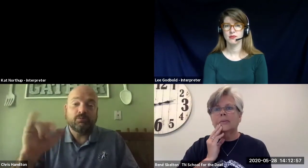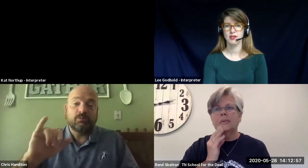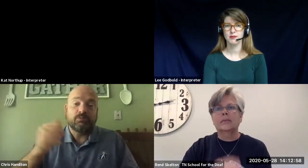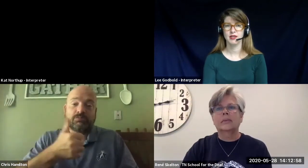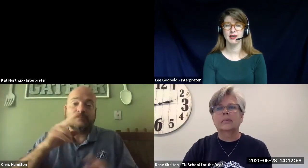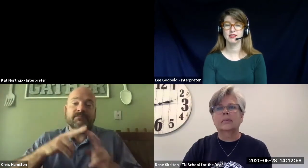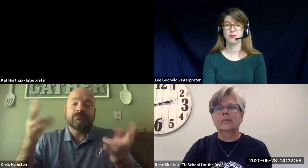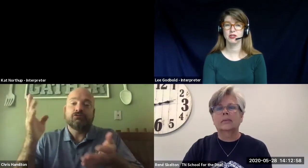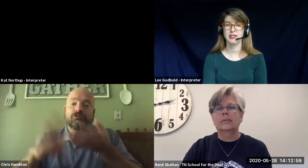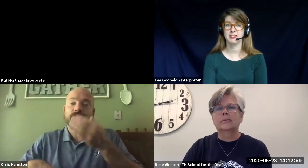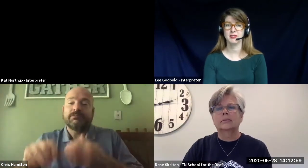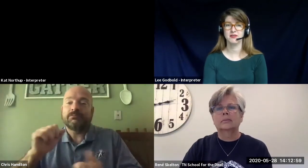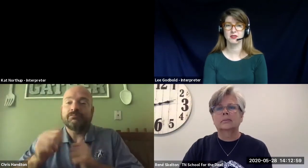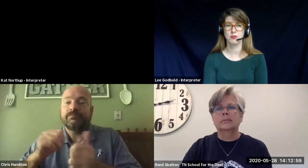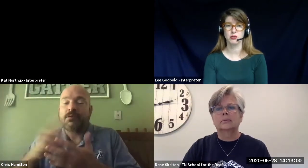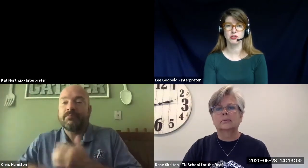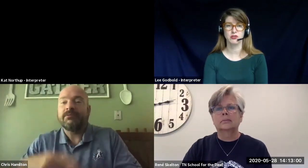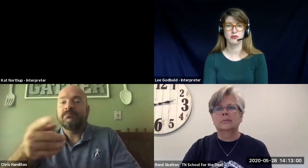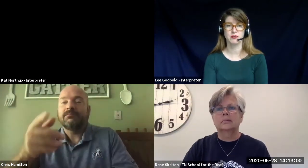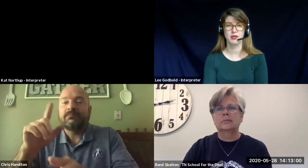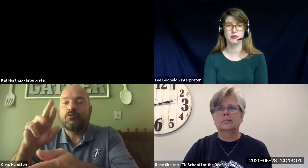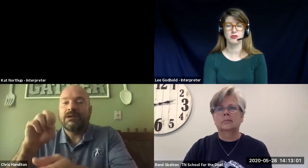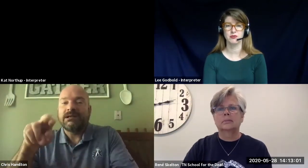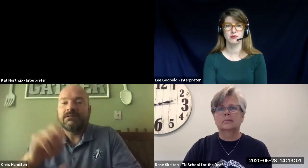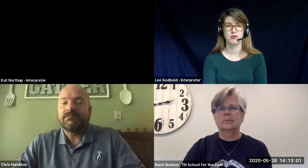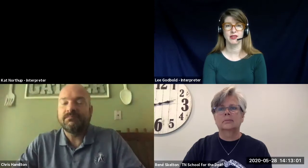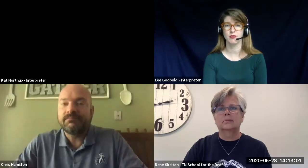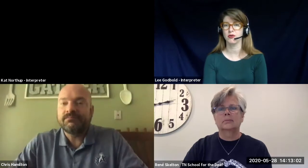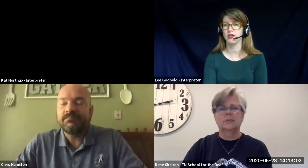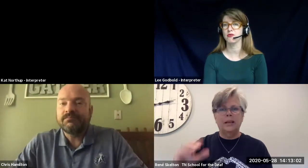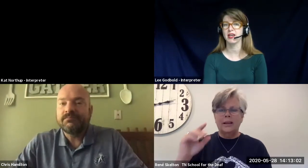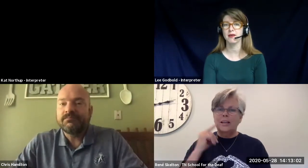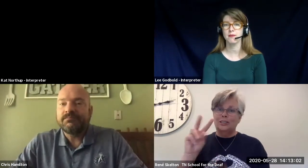Yep, and it's a pretty inexpensive sport too, to be able to run that program. Renee?